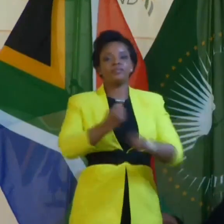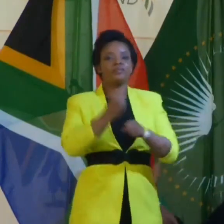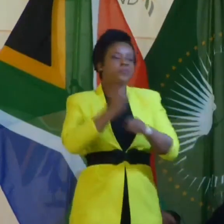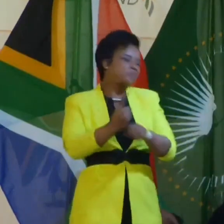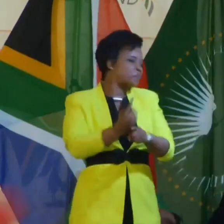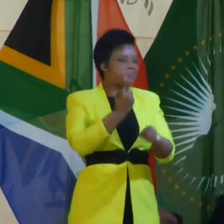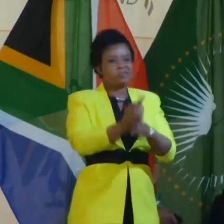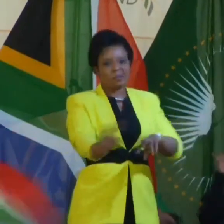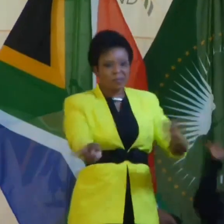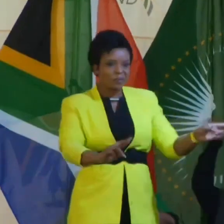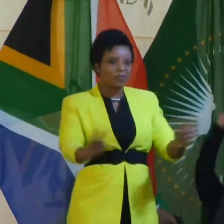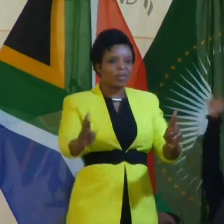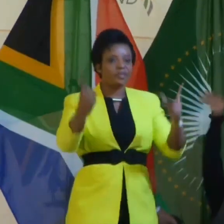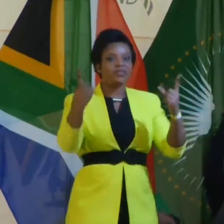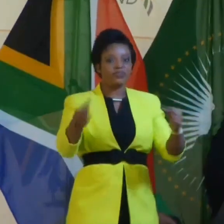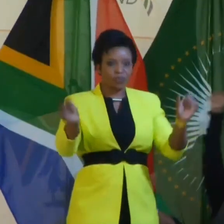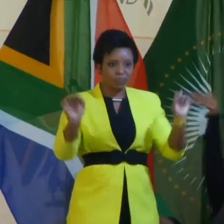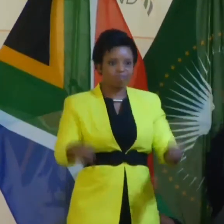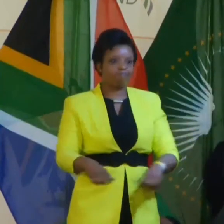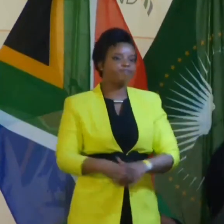do it.